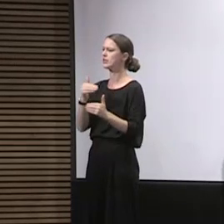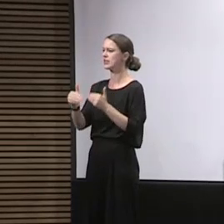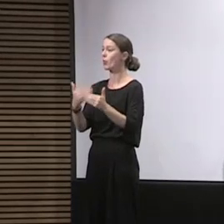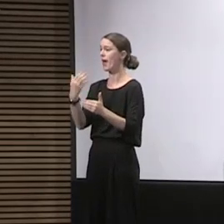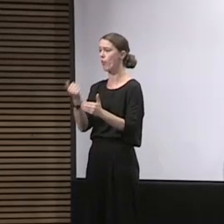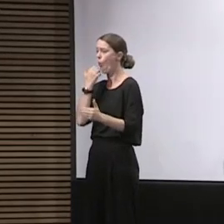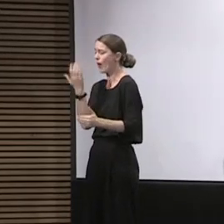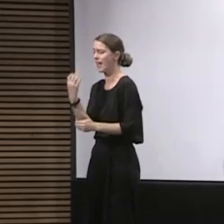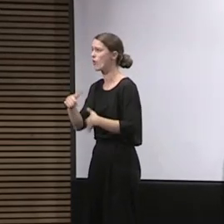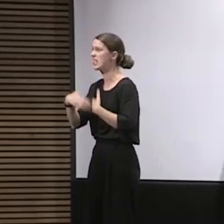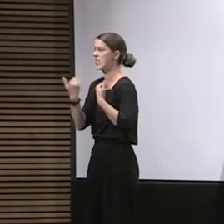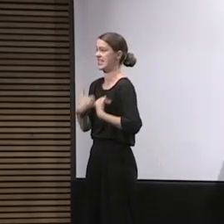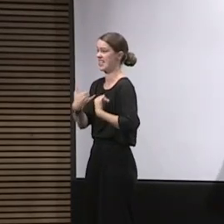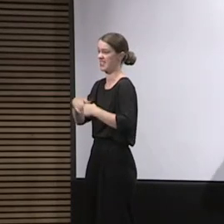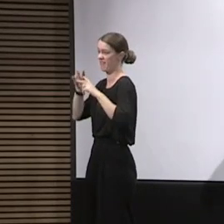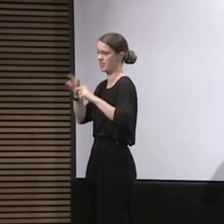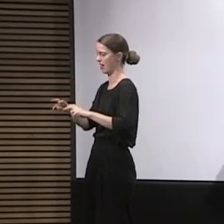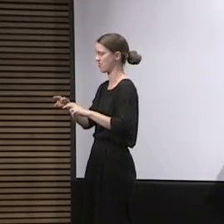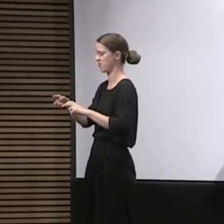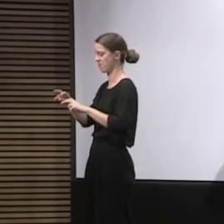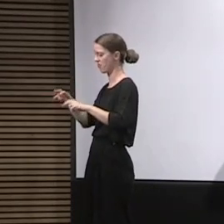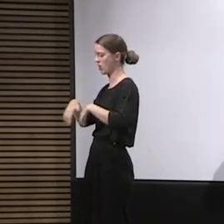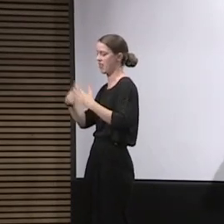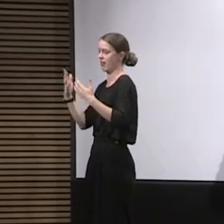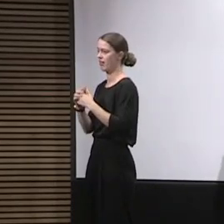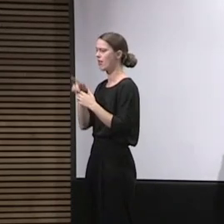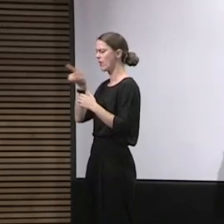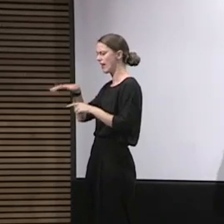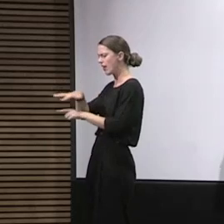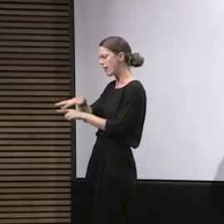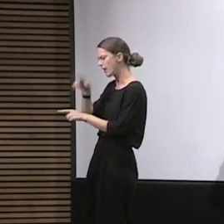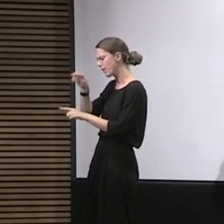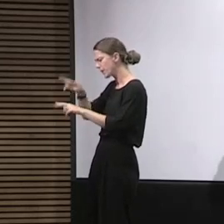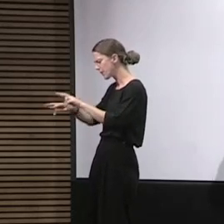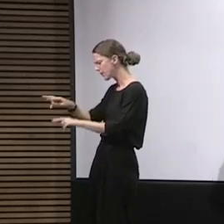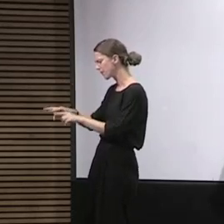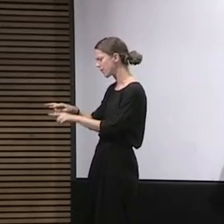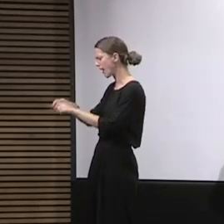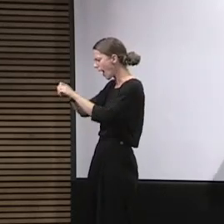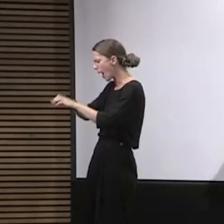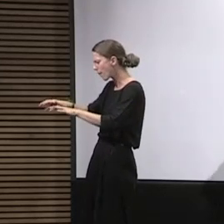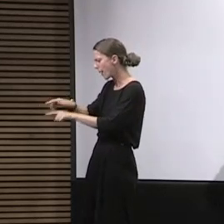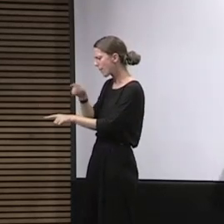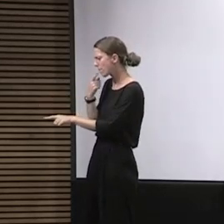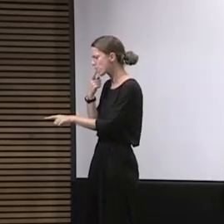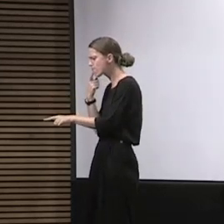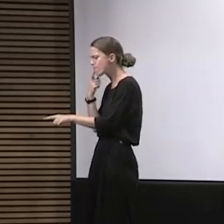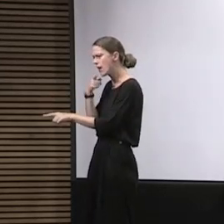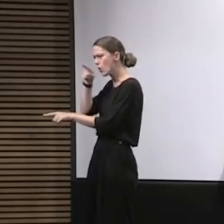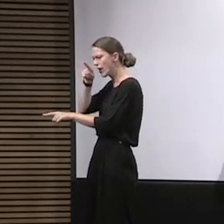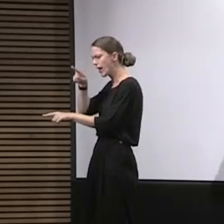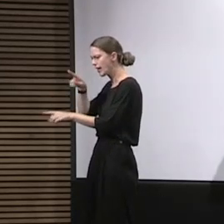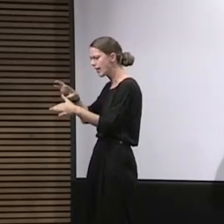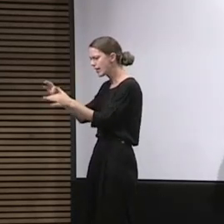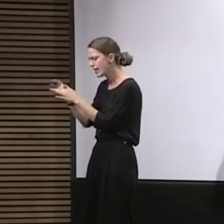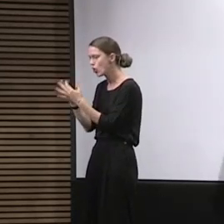all times for any disease investigation, that public health unit can say there's an outbreak here. It allows us to connect up